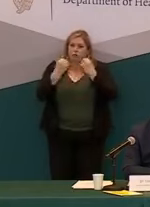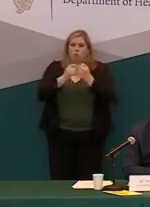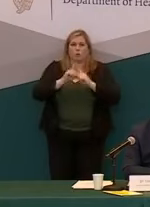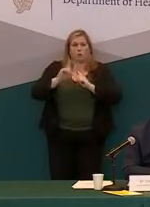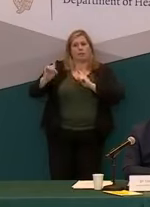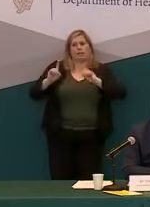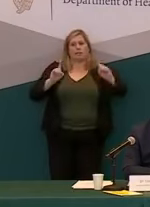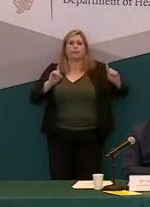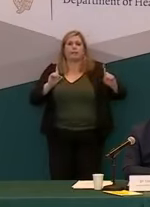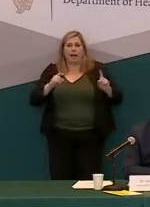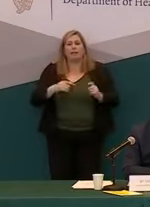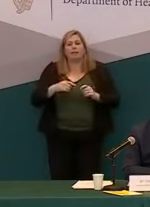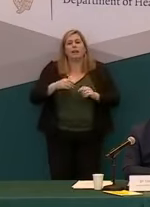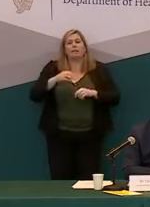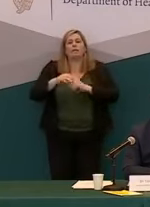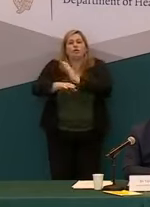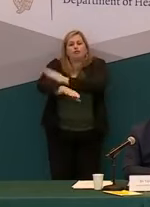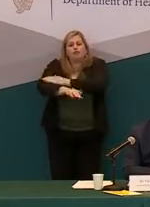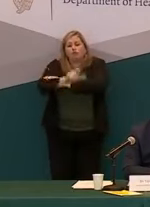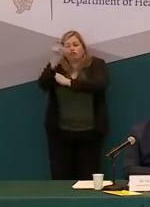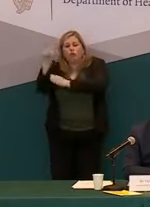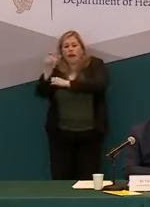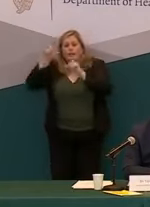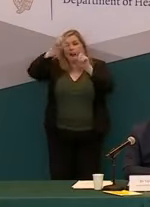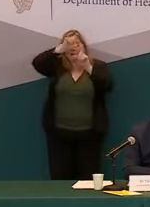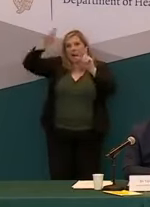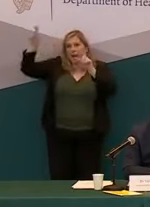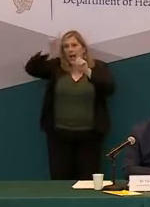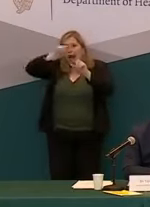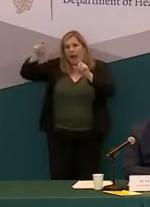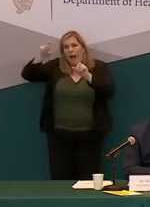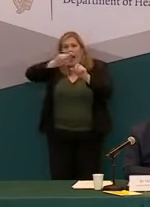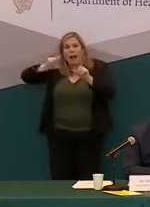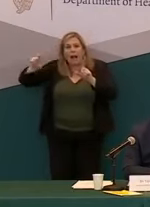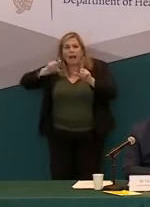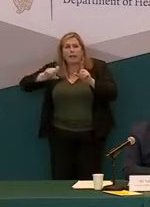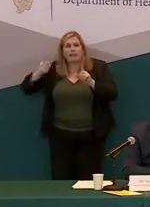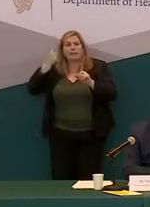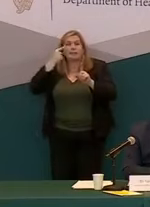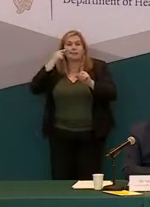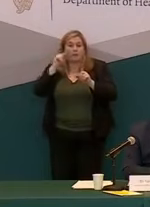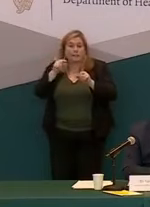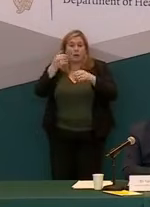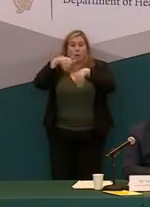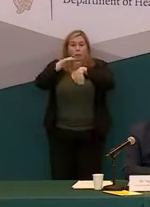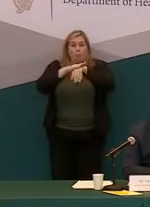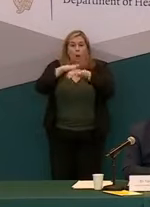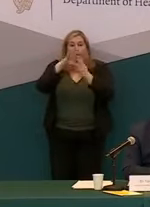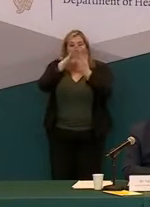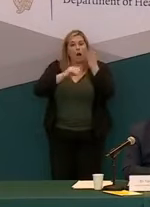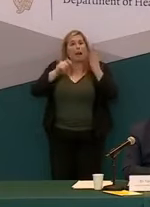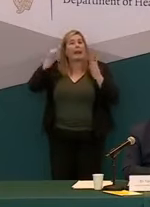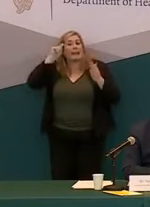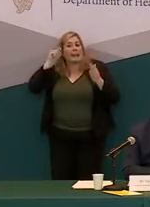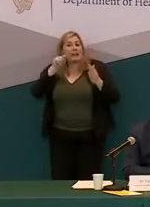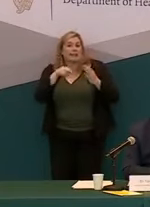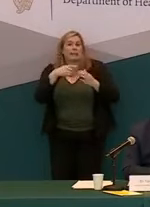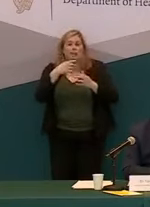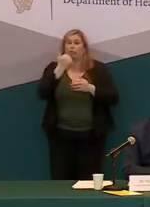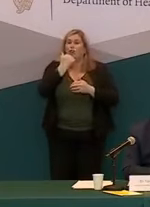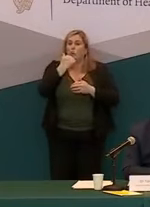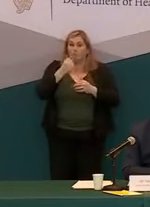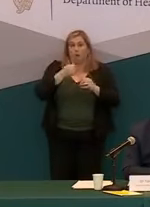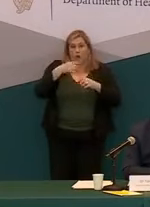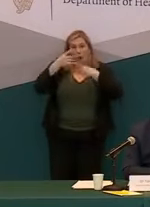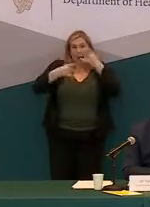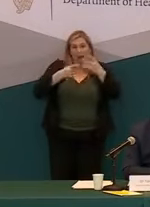the right-hand panel are showing you where the model thinks the reproduction number is. So on the very left,